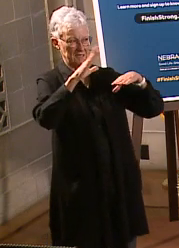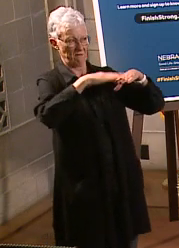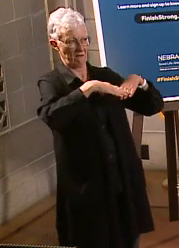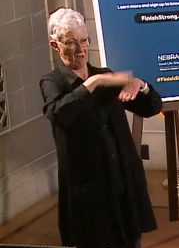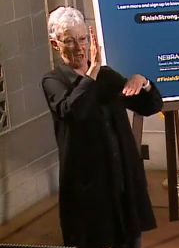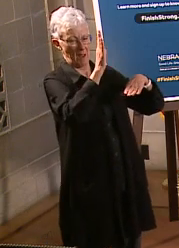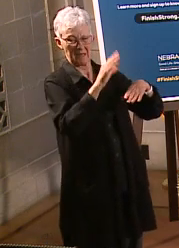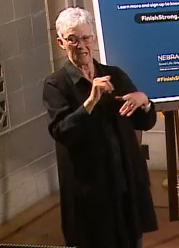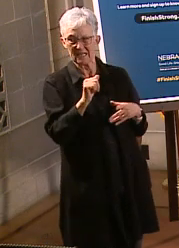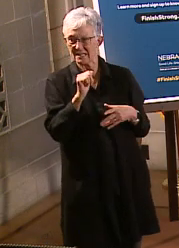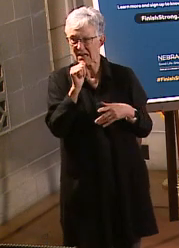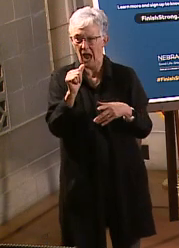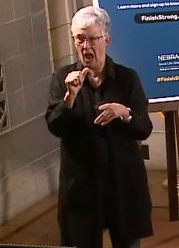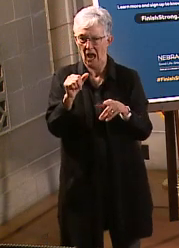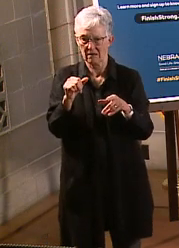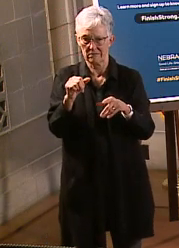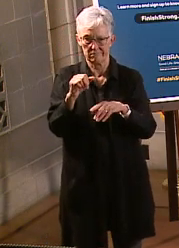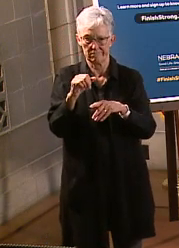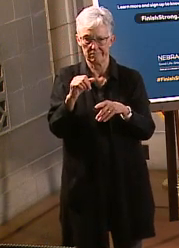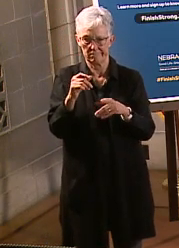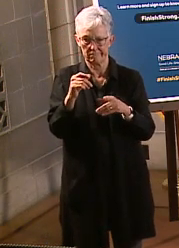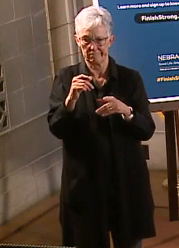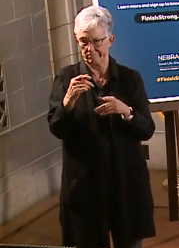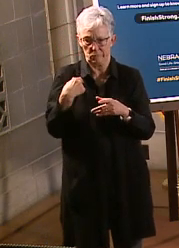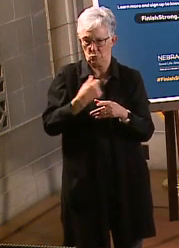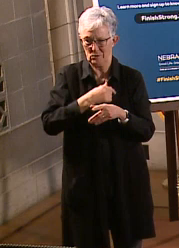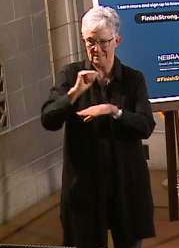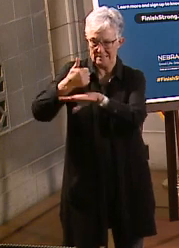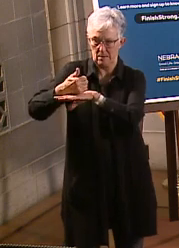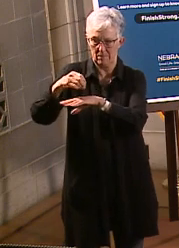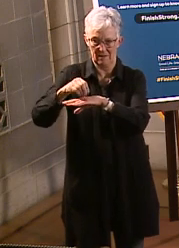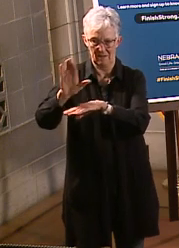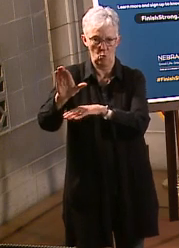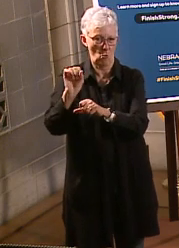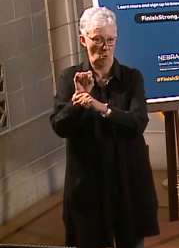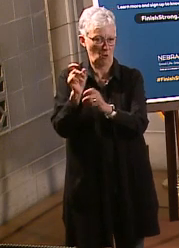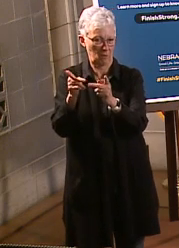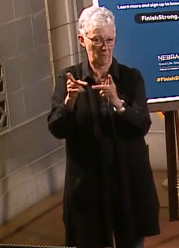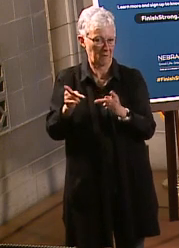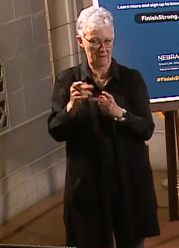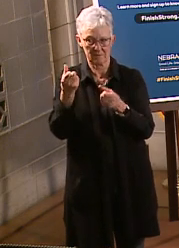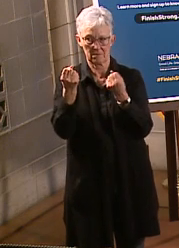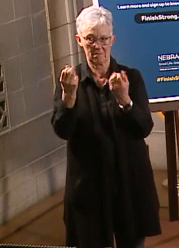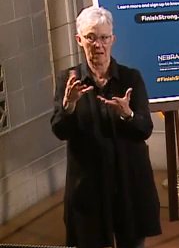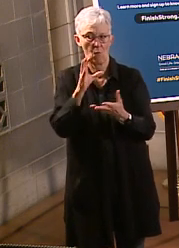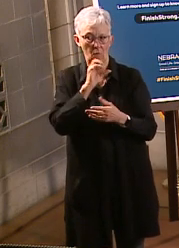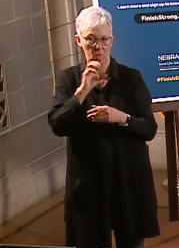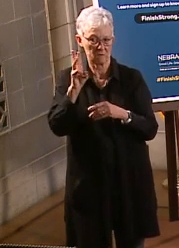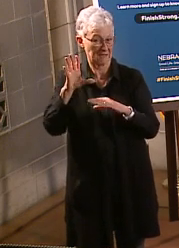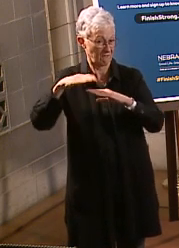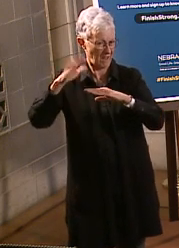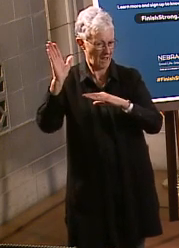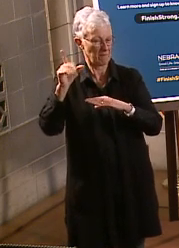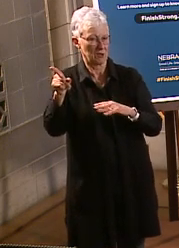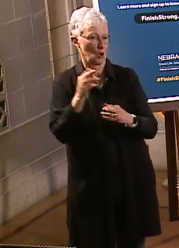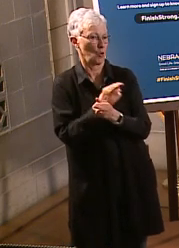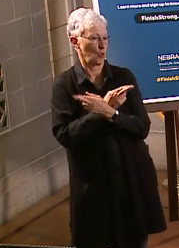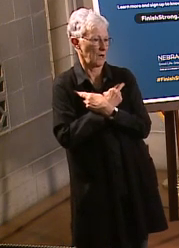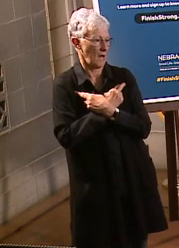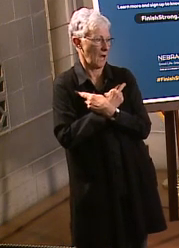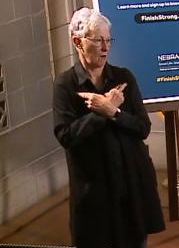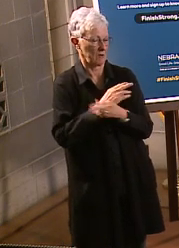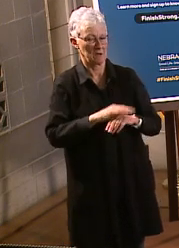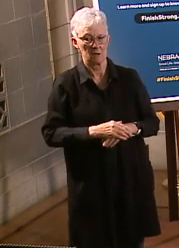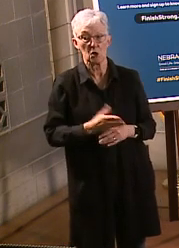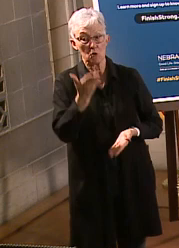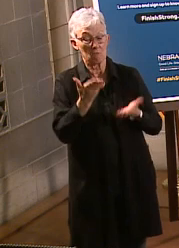It's going to be more like what you see in Omaha and Lincoln, where you have clinics like at Creighton we had on Saturday,